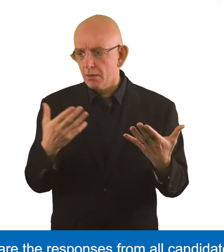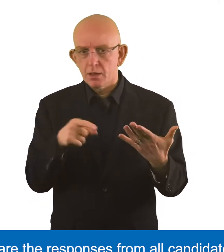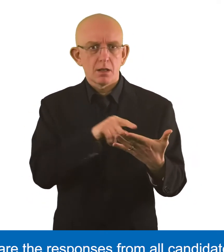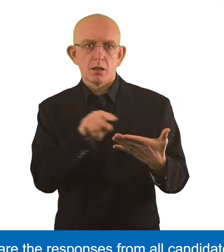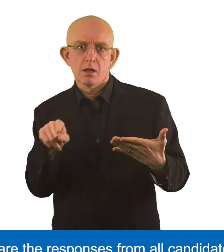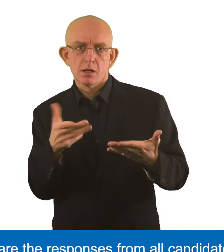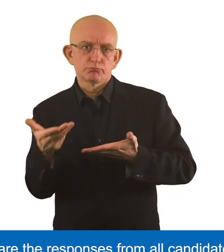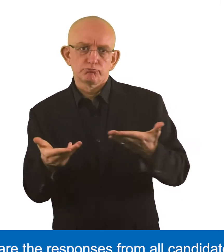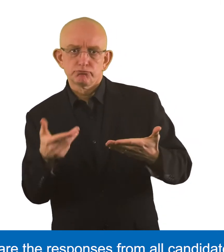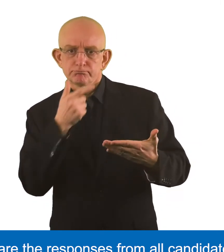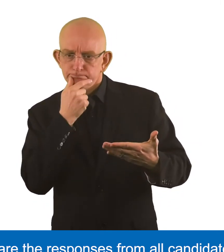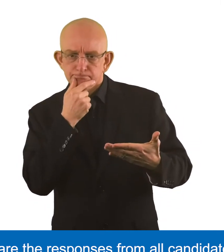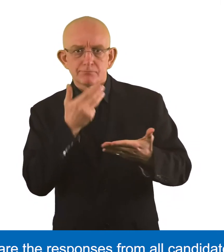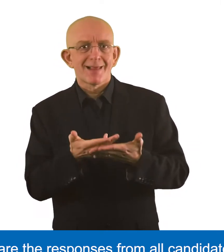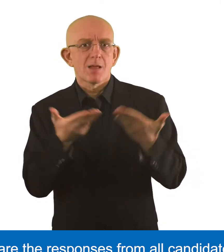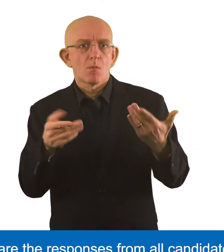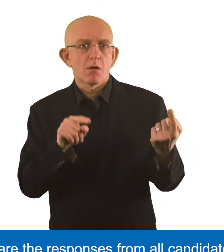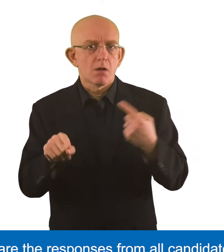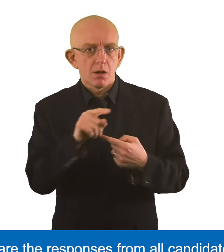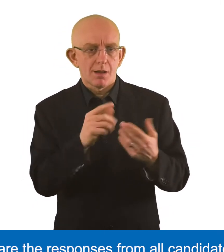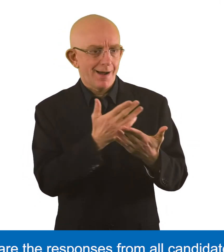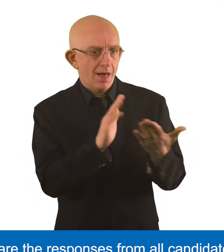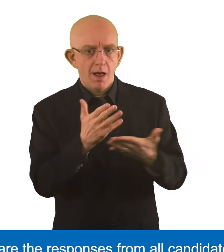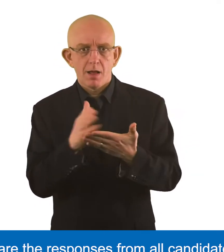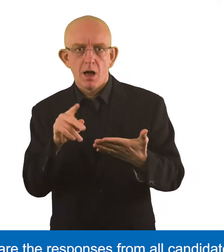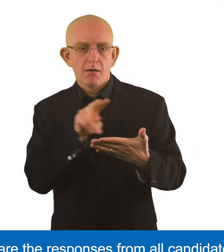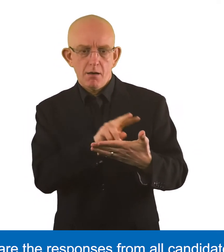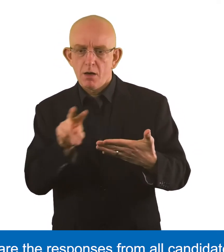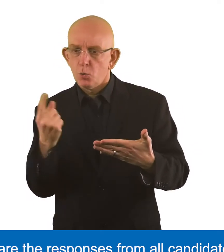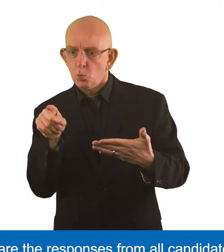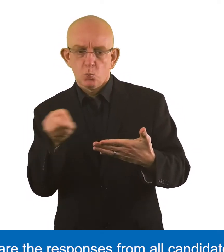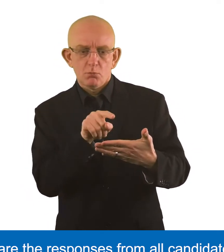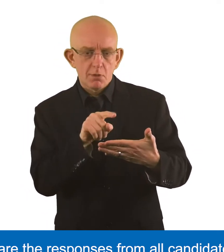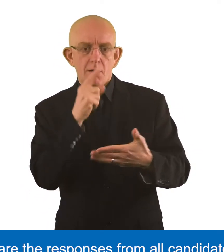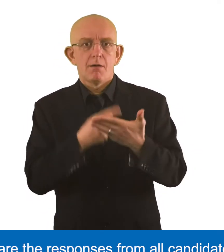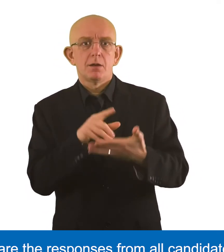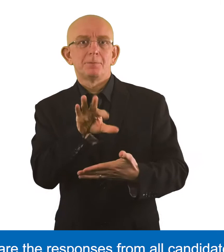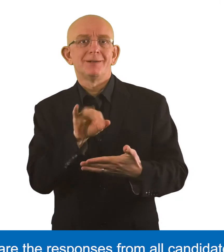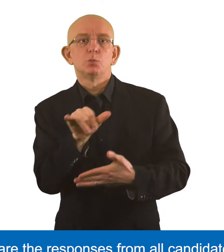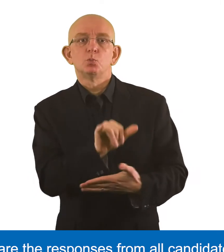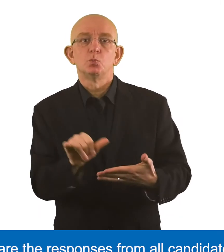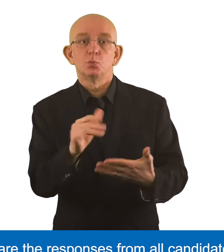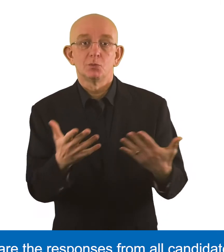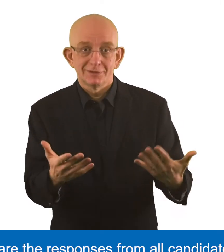And can compare the responses from all candidates equally and transparently against each other.